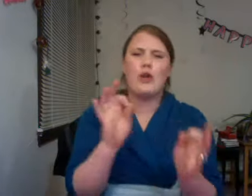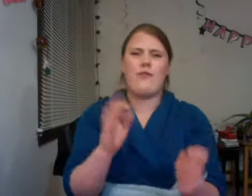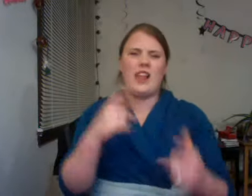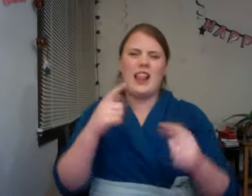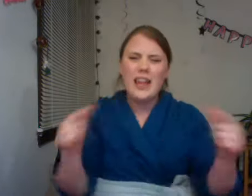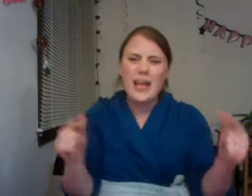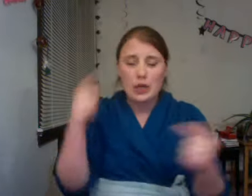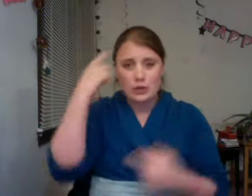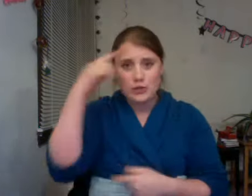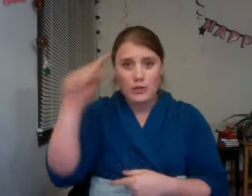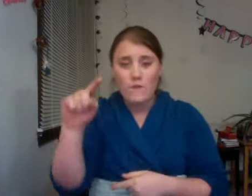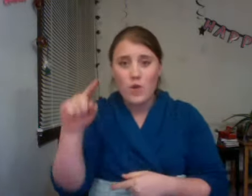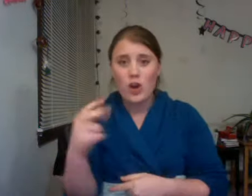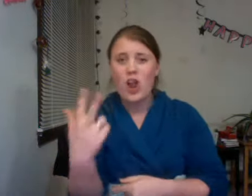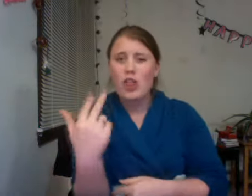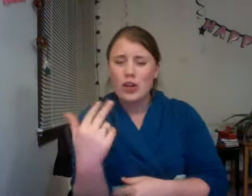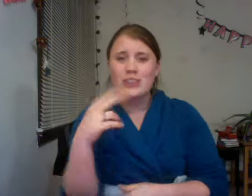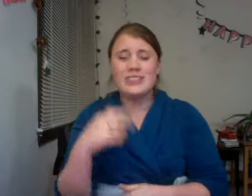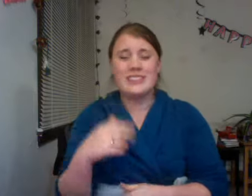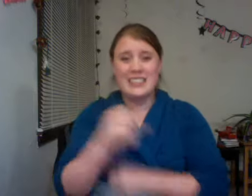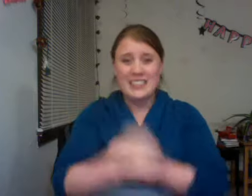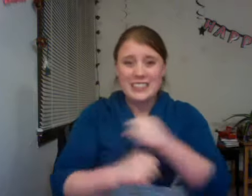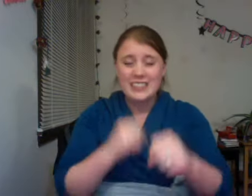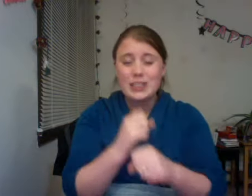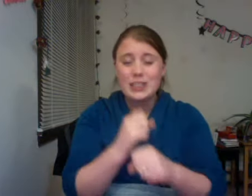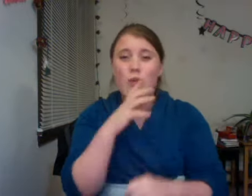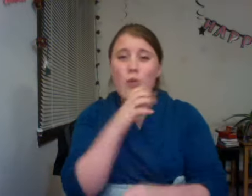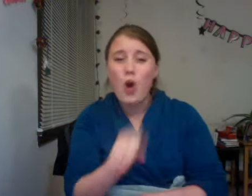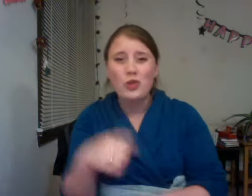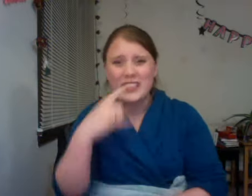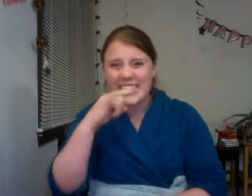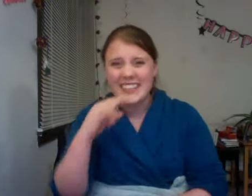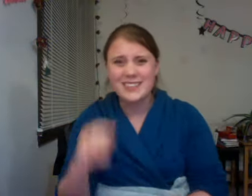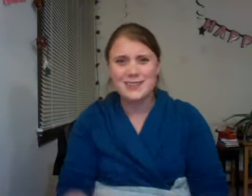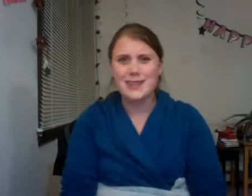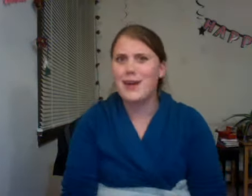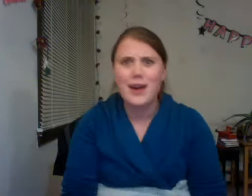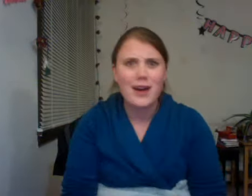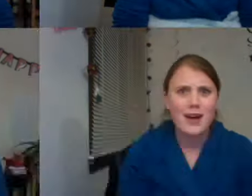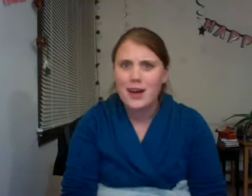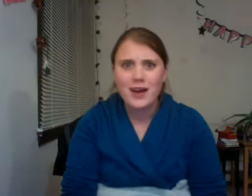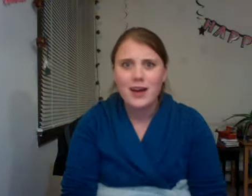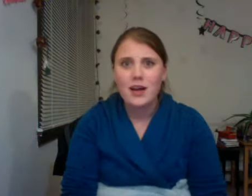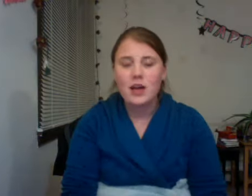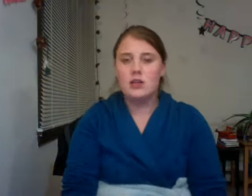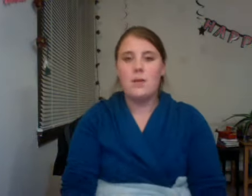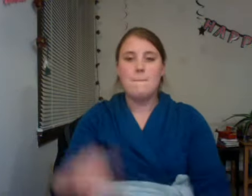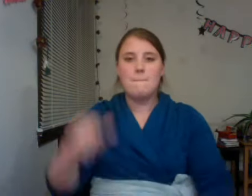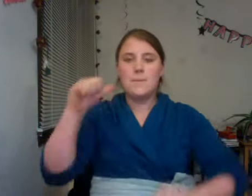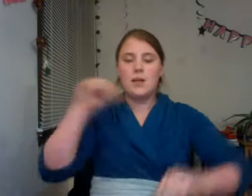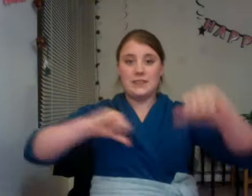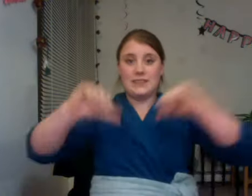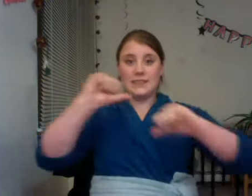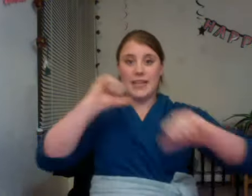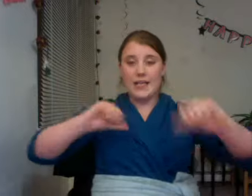are plenty of people in science education who would look at this and say there's no way that we could ever give that to students because it